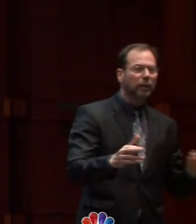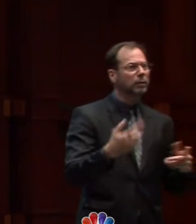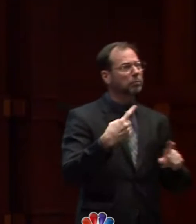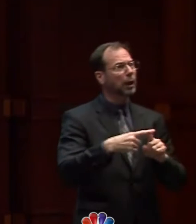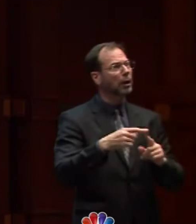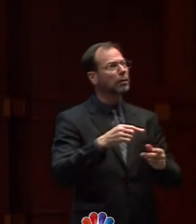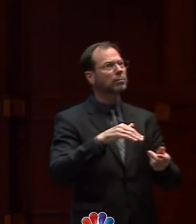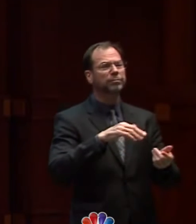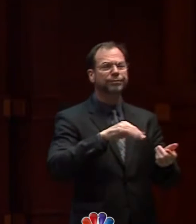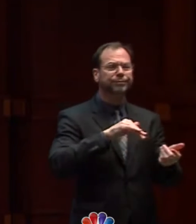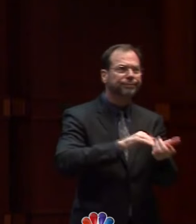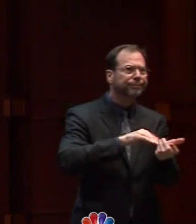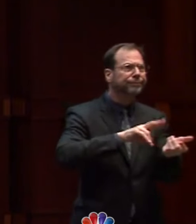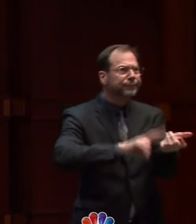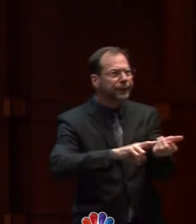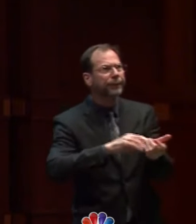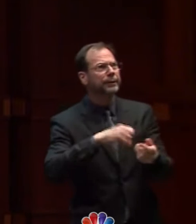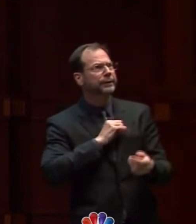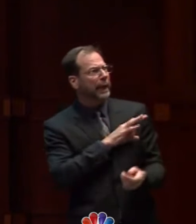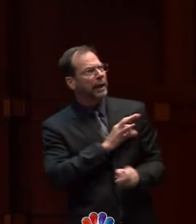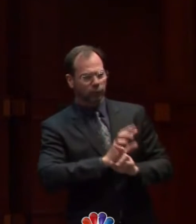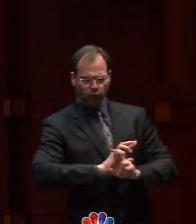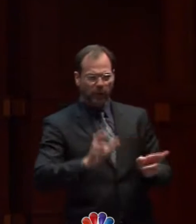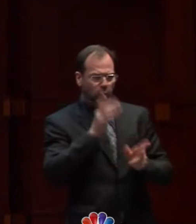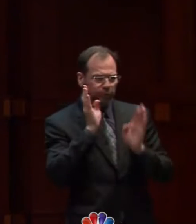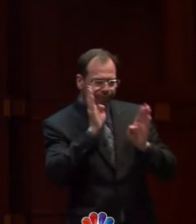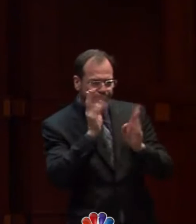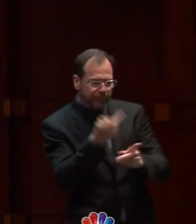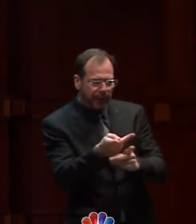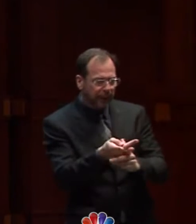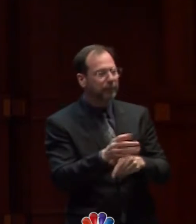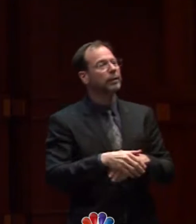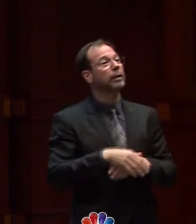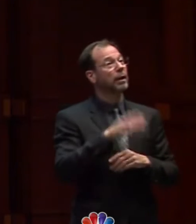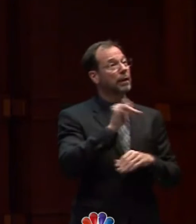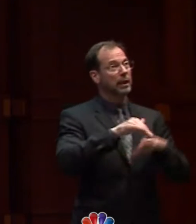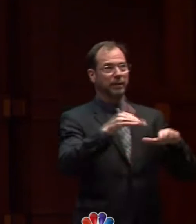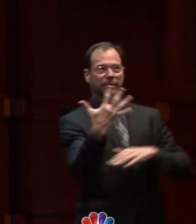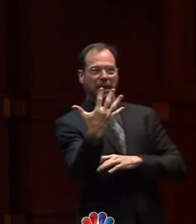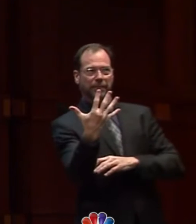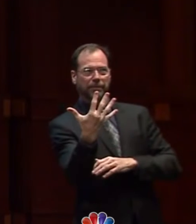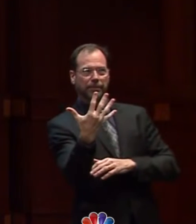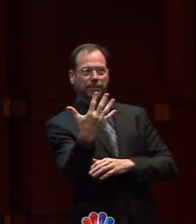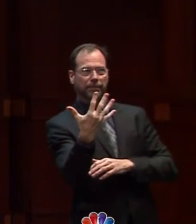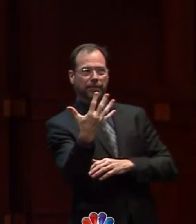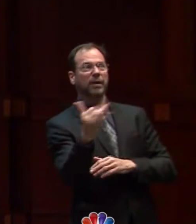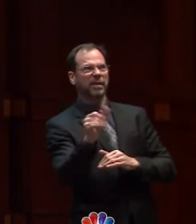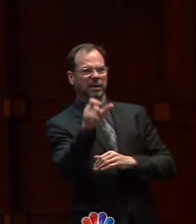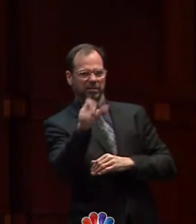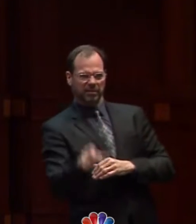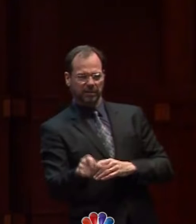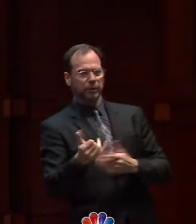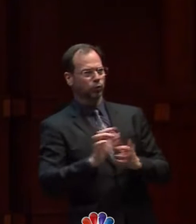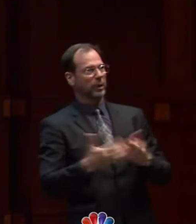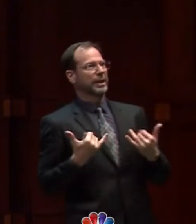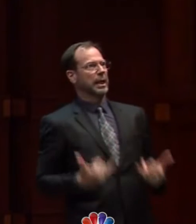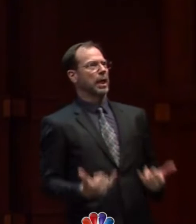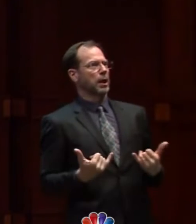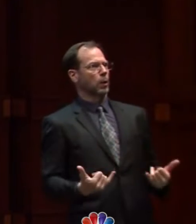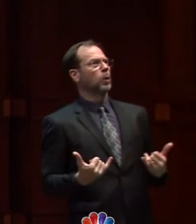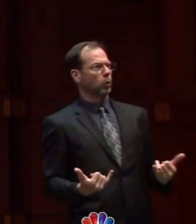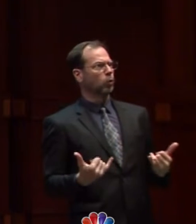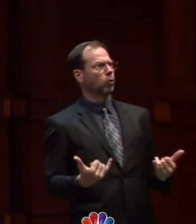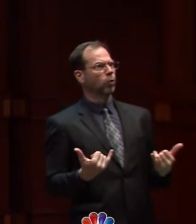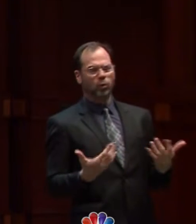staff there, nurses, other individuals who take care of the patients. That's what's in level 5. That's what we have as of today, and it's